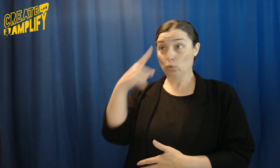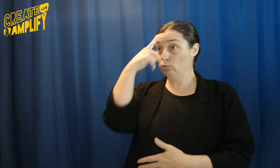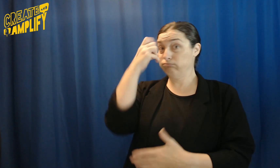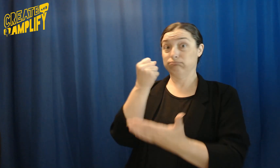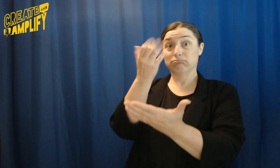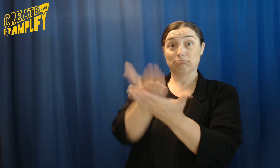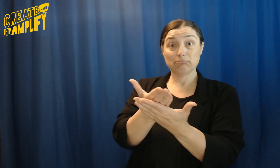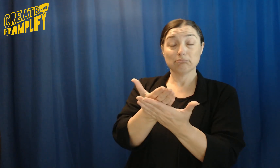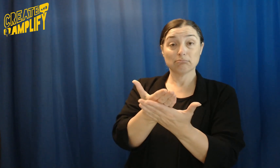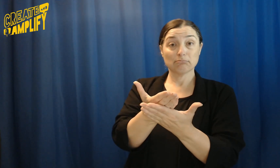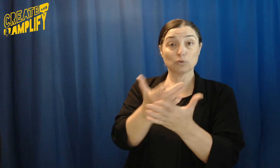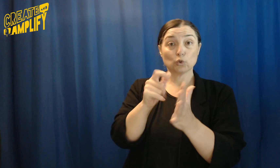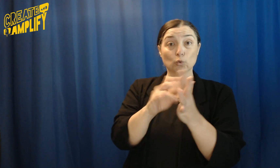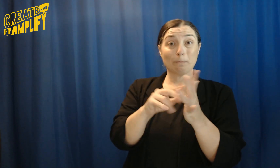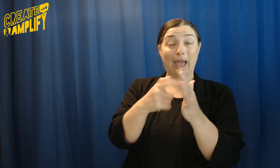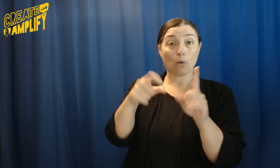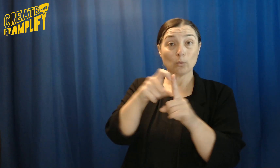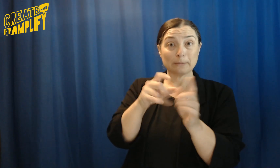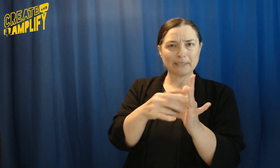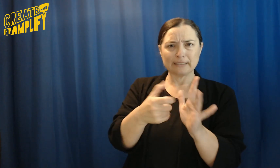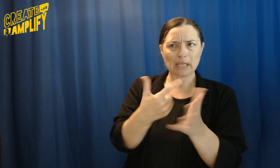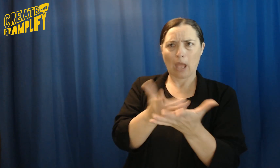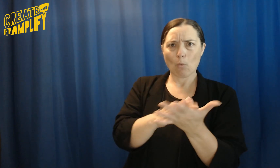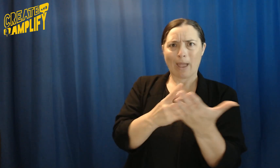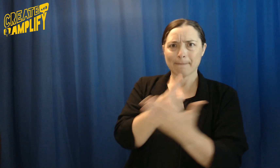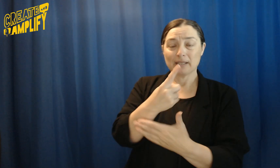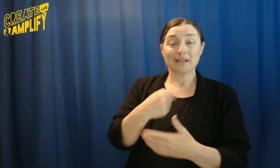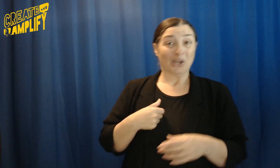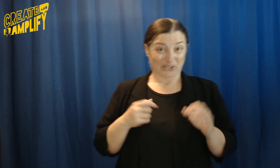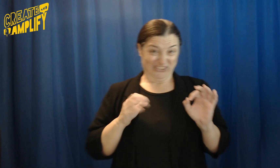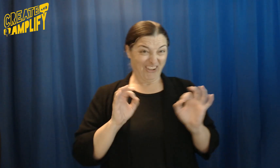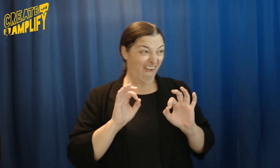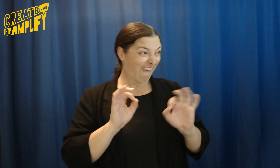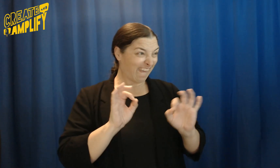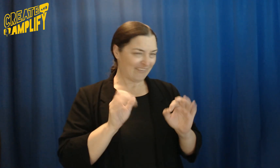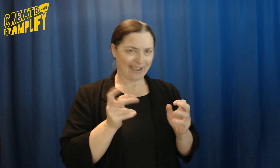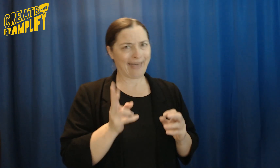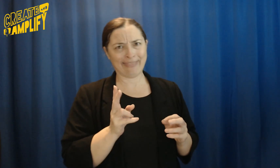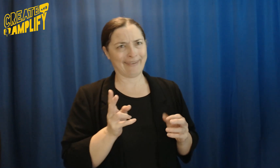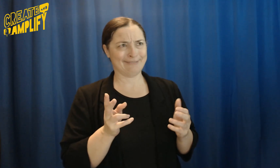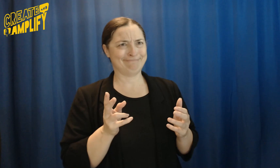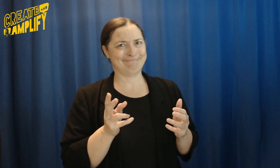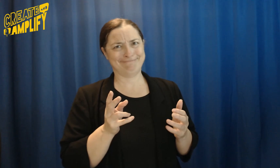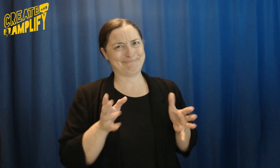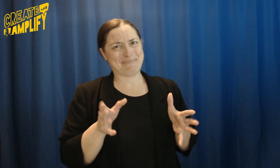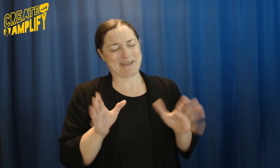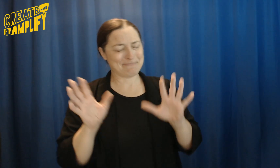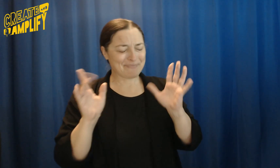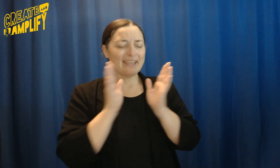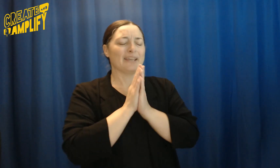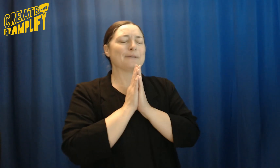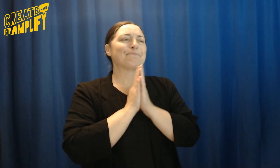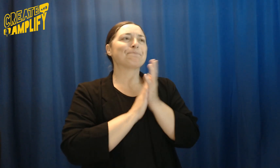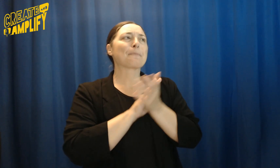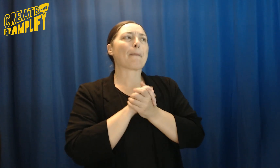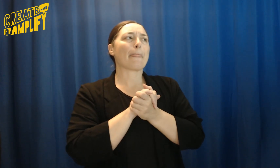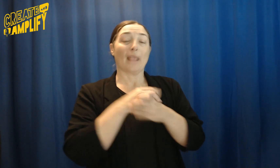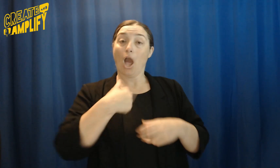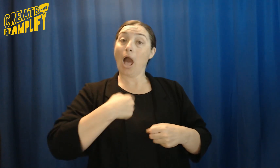Media or? No, no, it was another weird thing. So I make audio